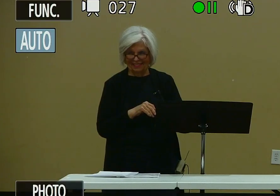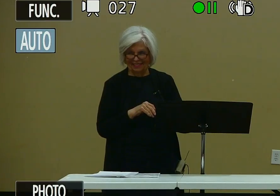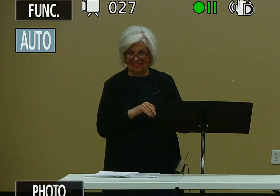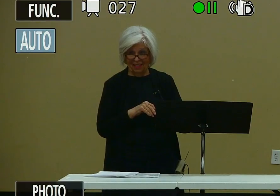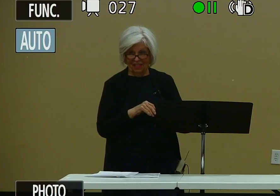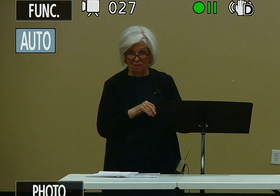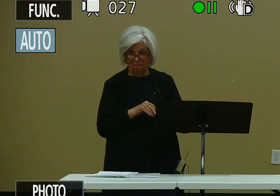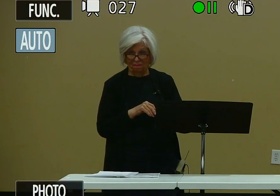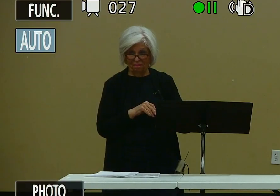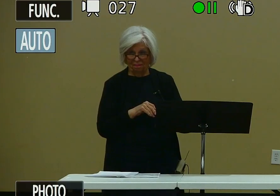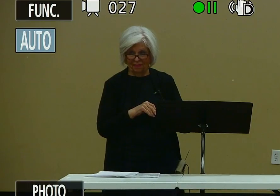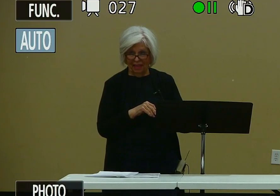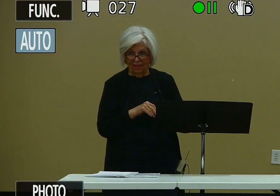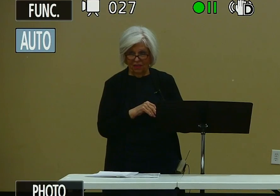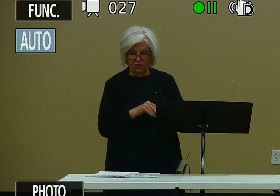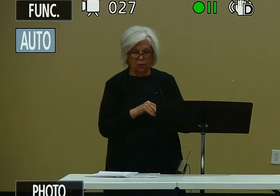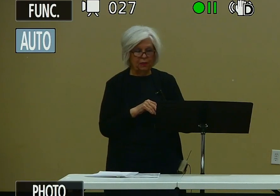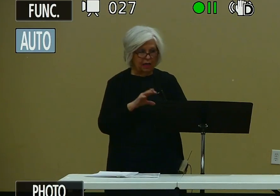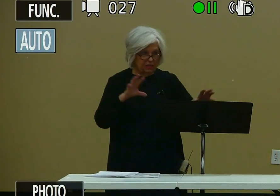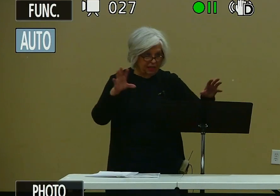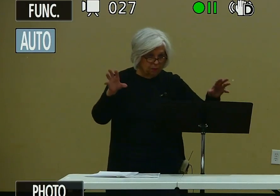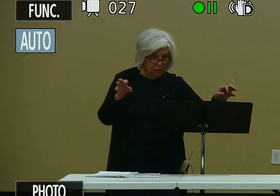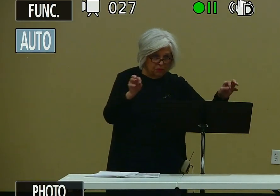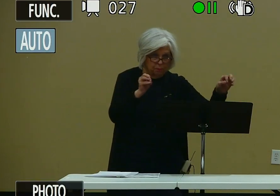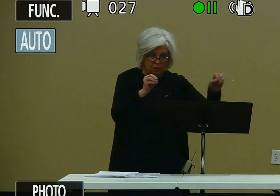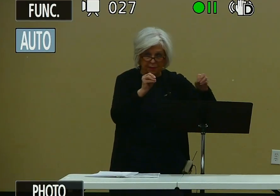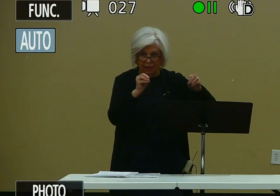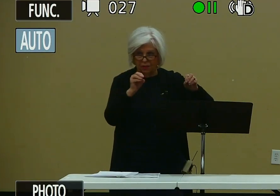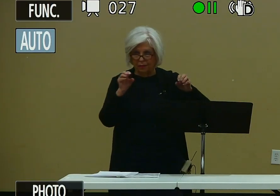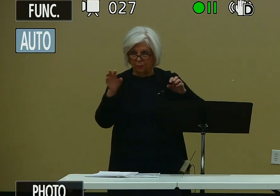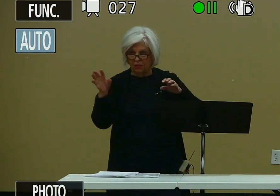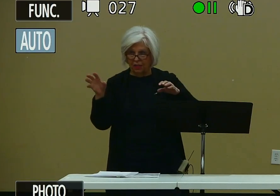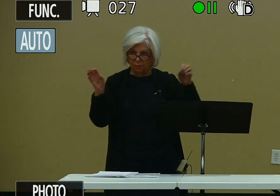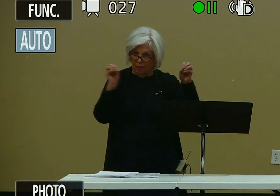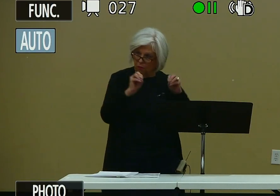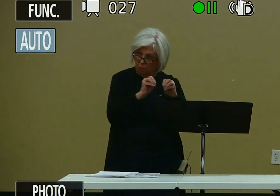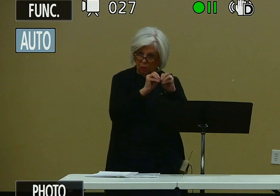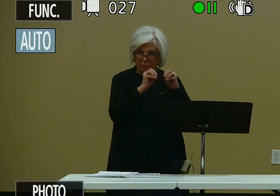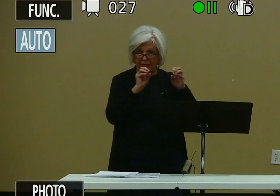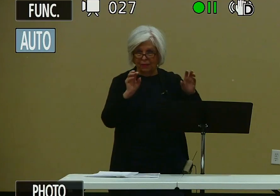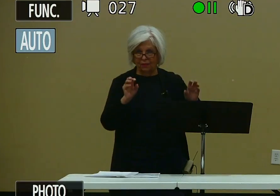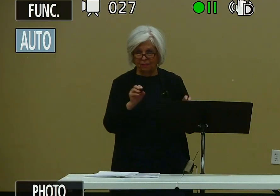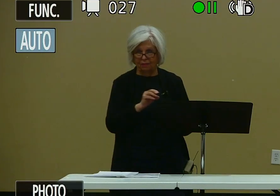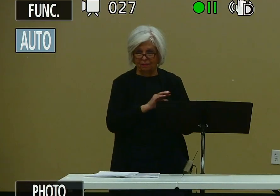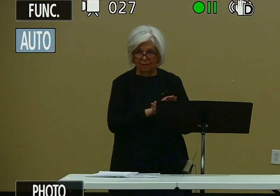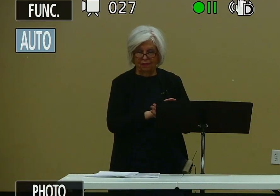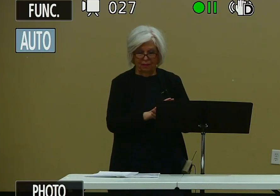Does that help? So we kind of take words and put them together, and then we take some numbers and put them together, and